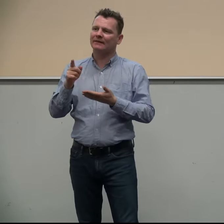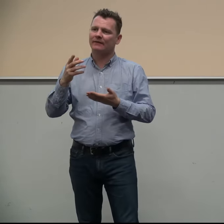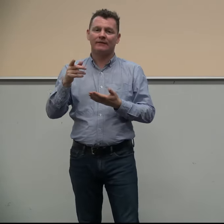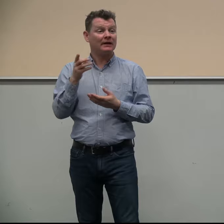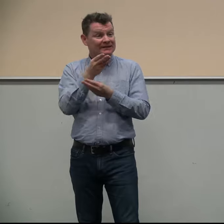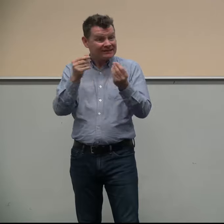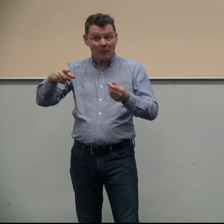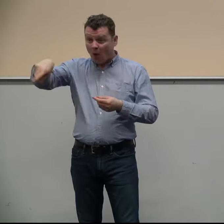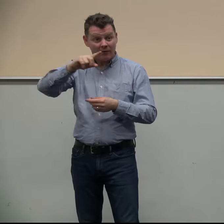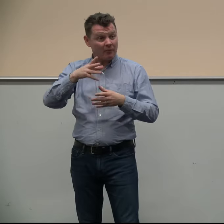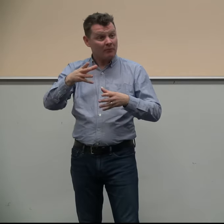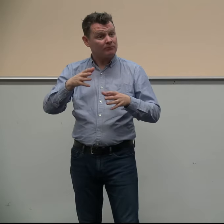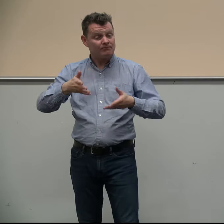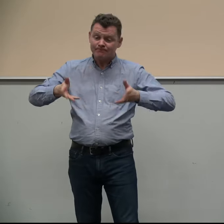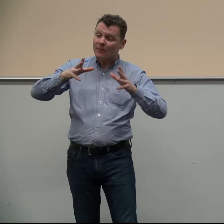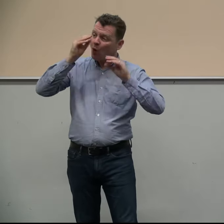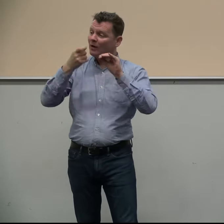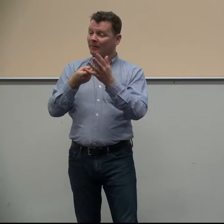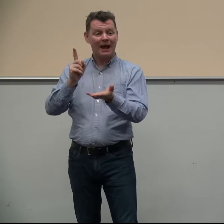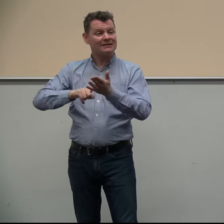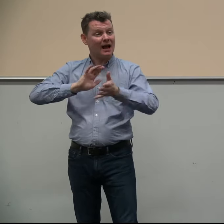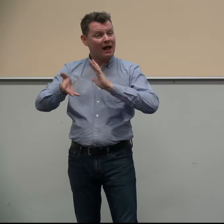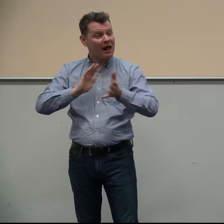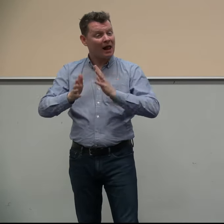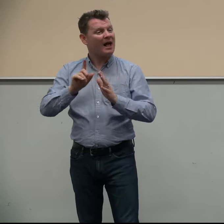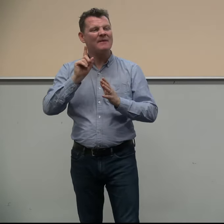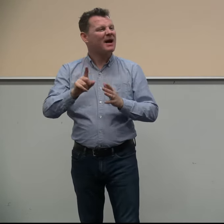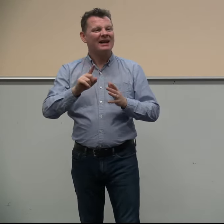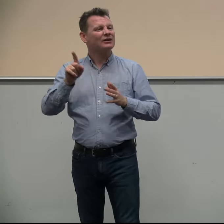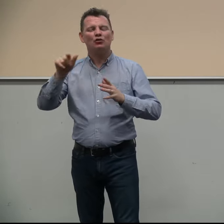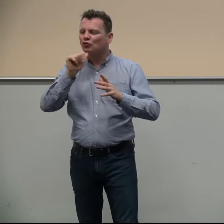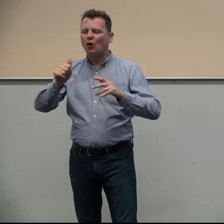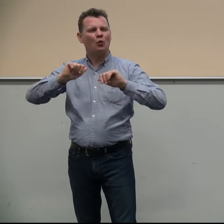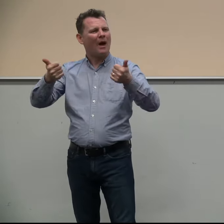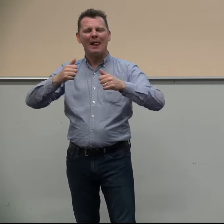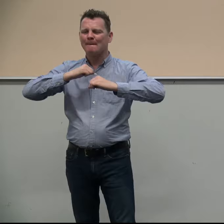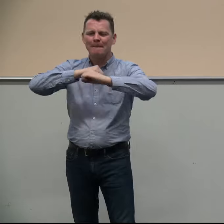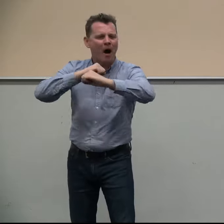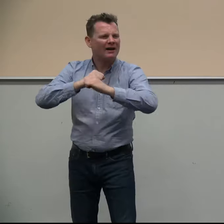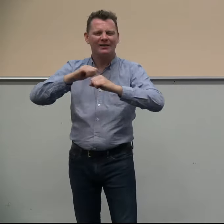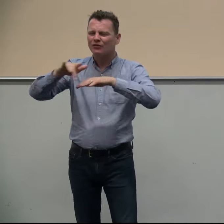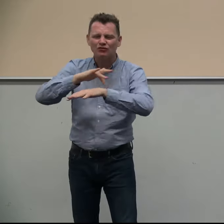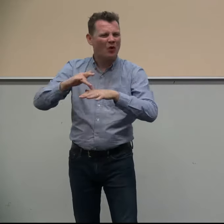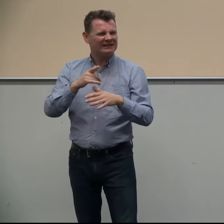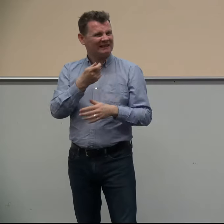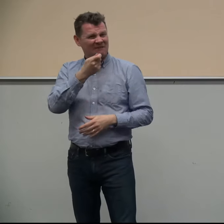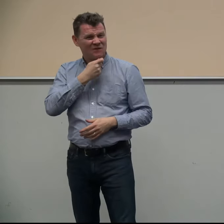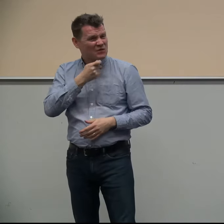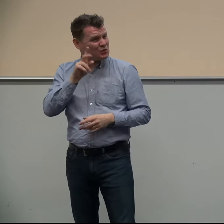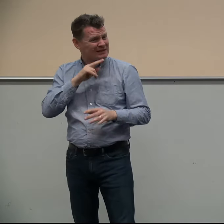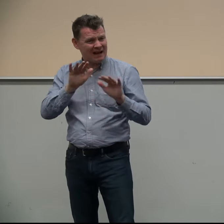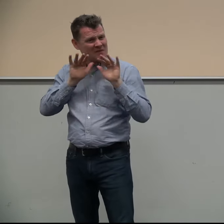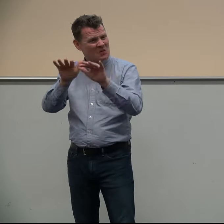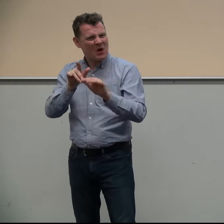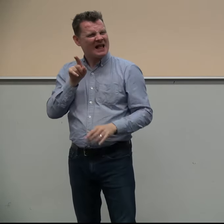learned BSL, turned out, but because they don't market the shows well enough to deaf people and all the other stuff, hardly any deaf people were there,